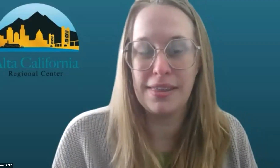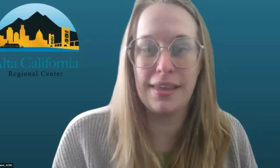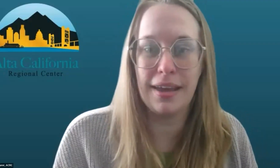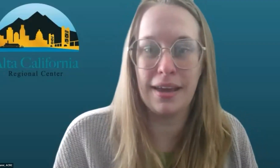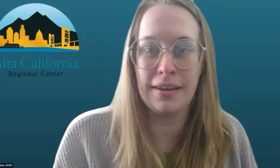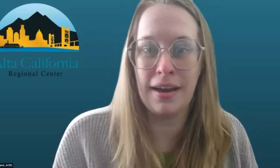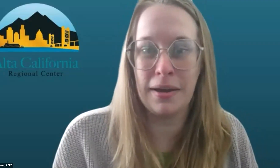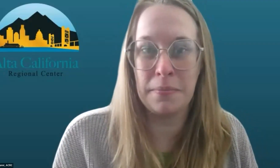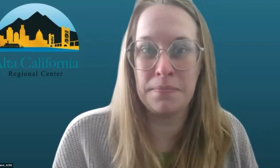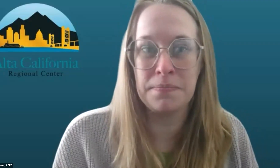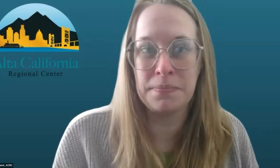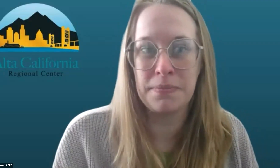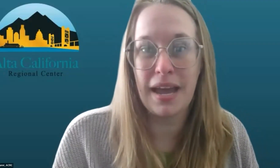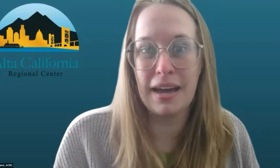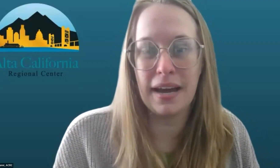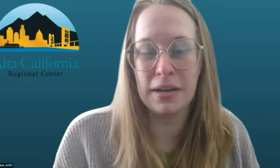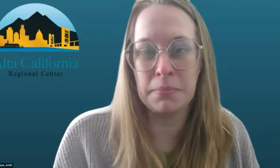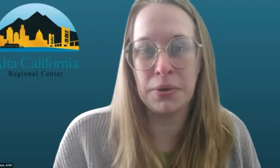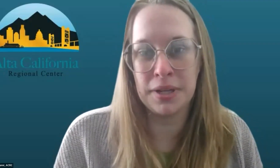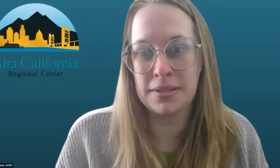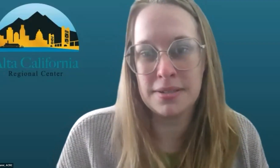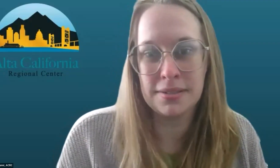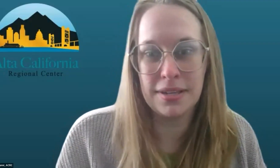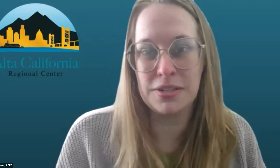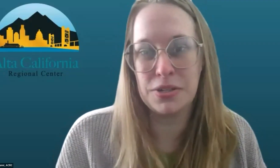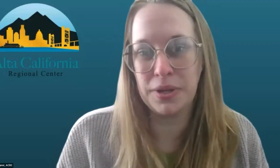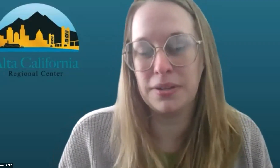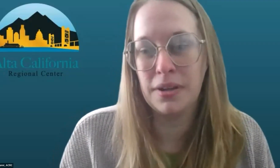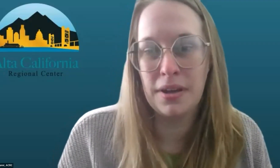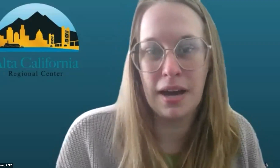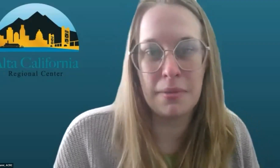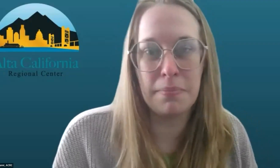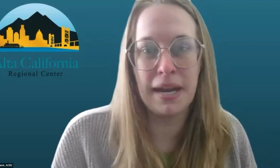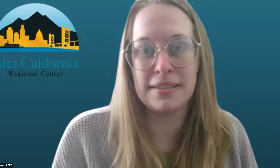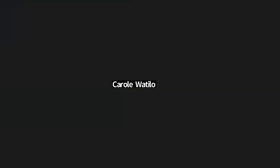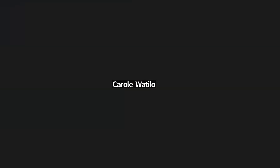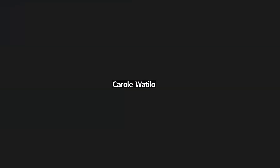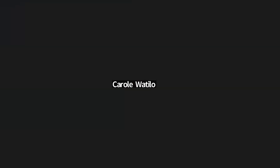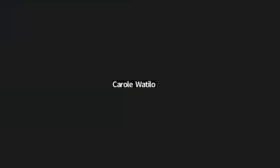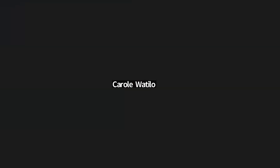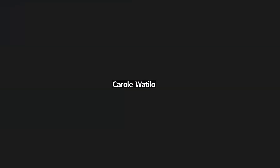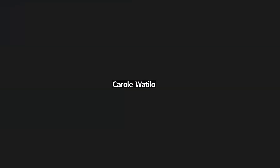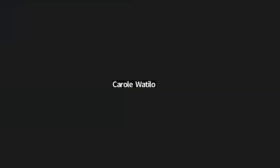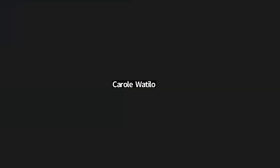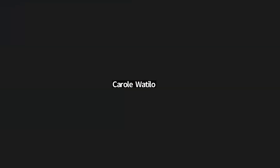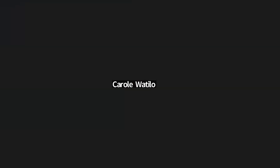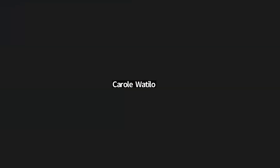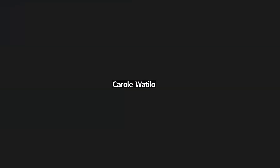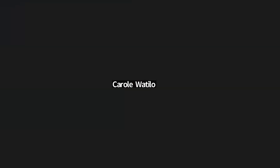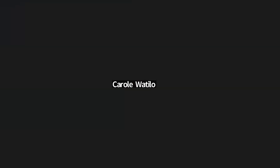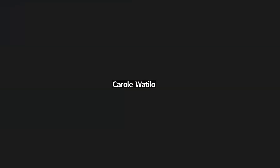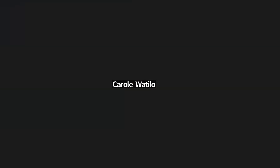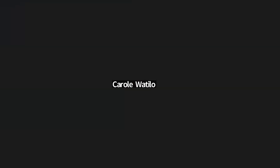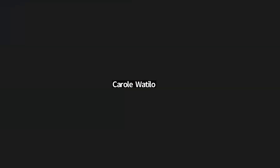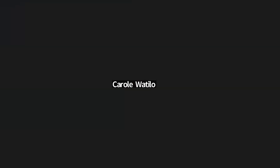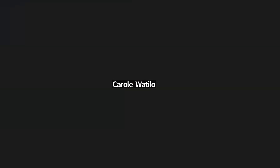future they can add that component into it. But at Oh, the- okay. yeah, They so- used to, yeah, I thought